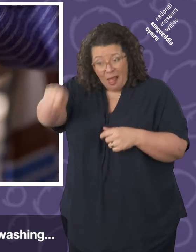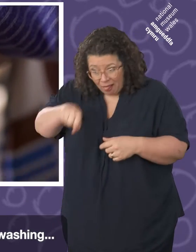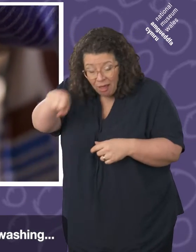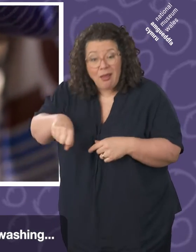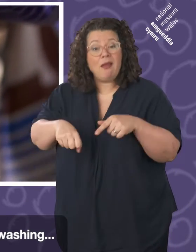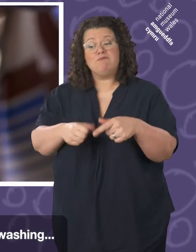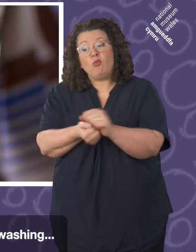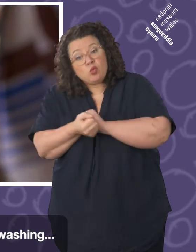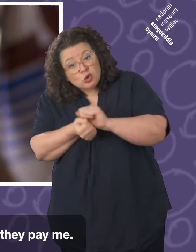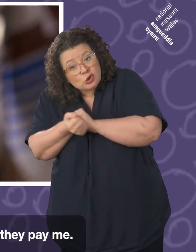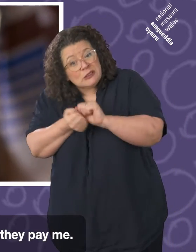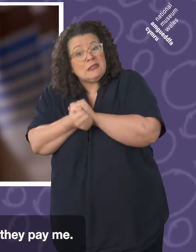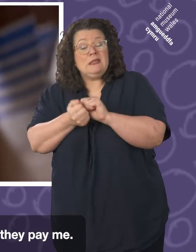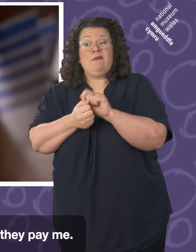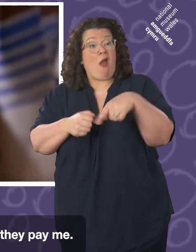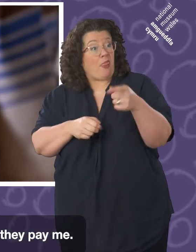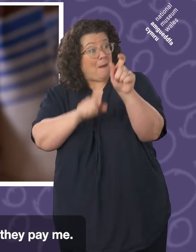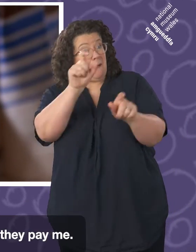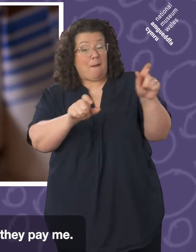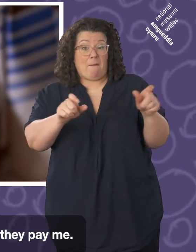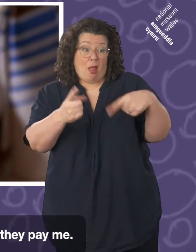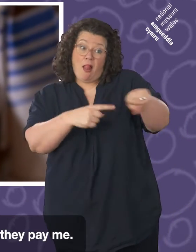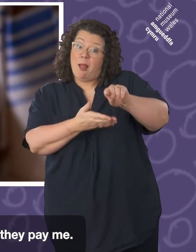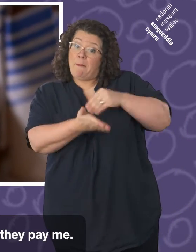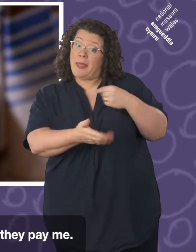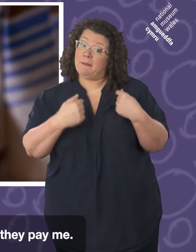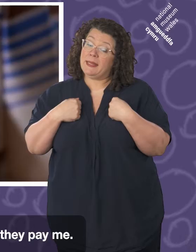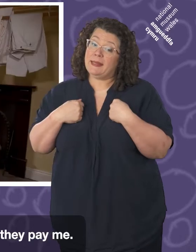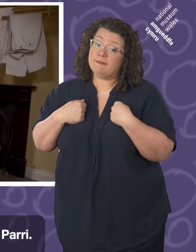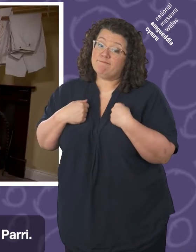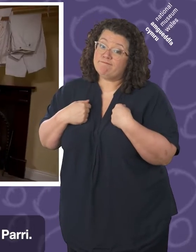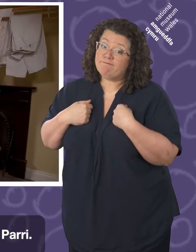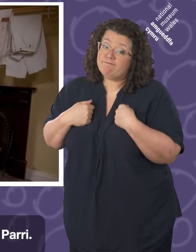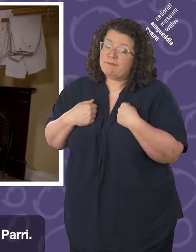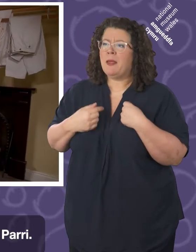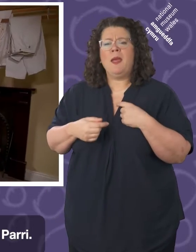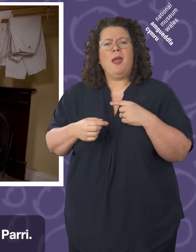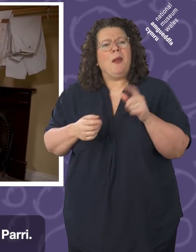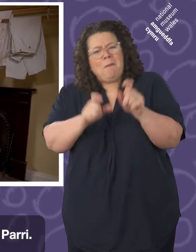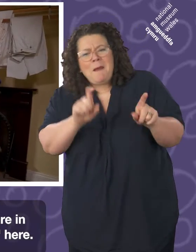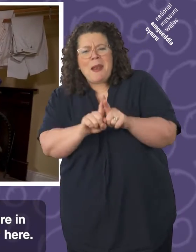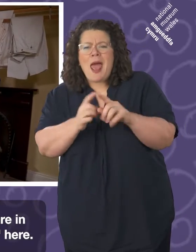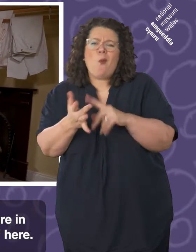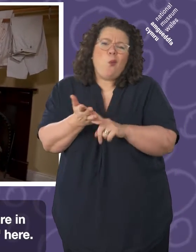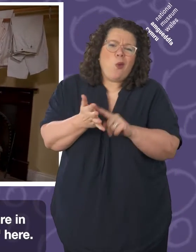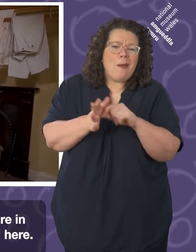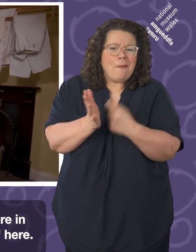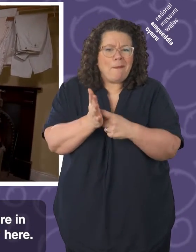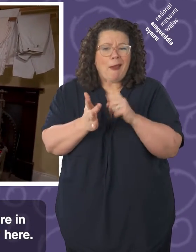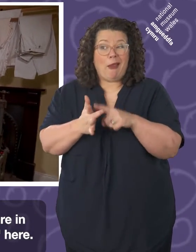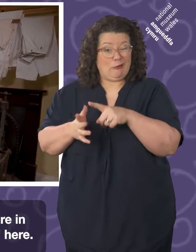by mangling and washing for other people, and they pay me. people like Will Parry.